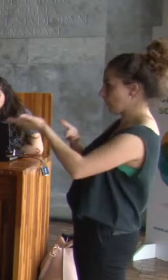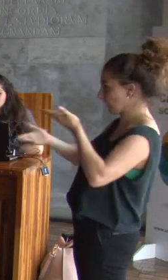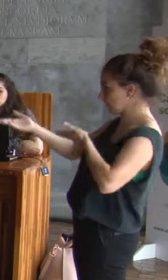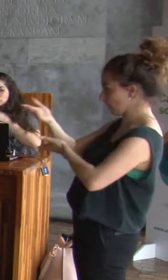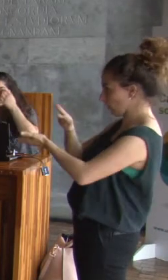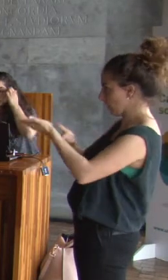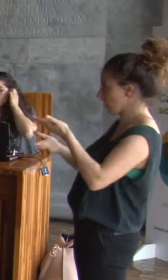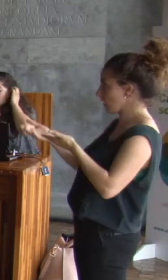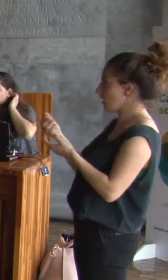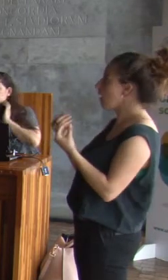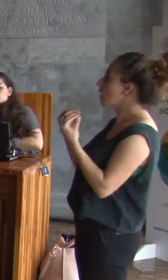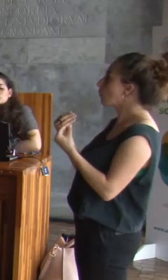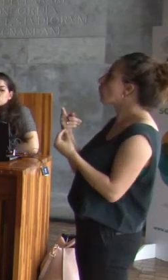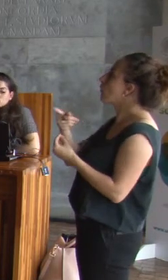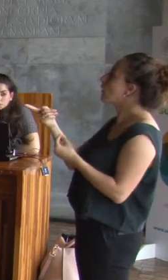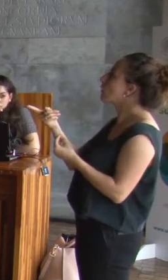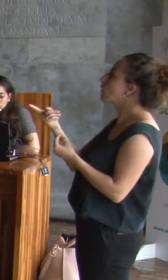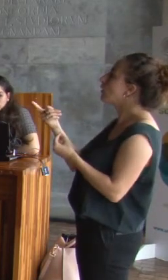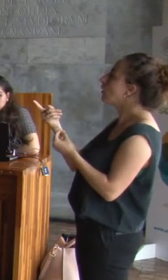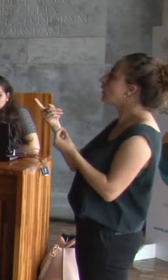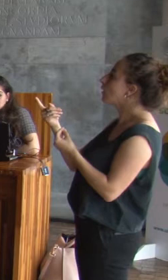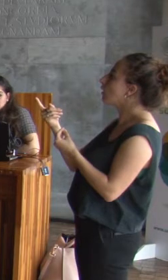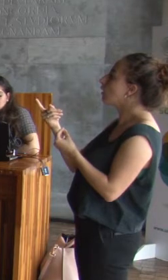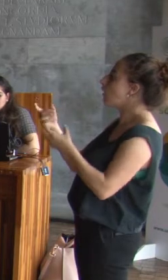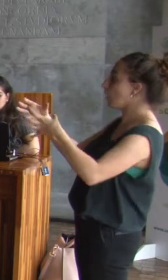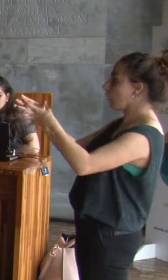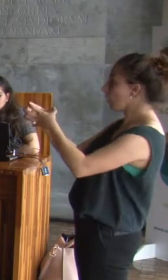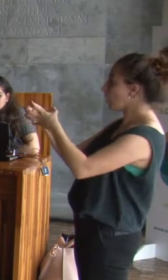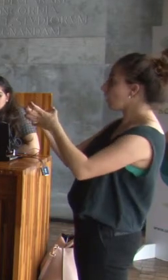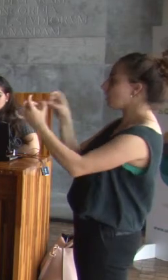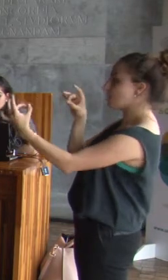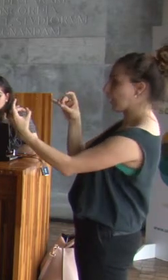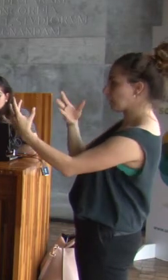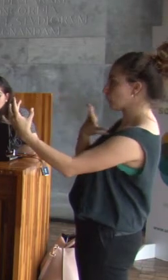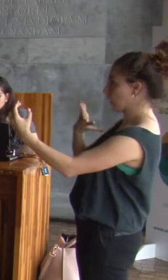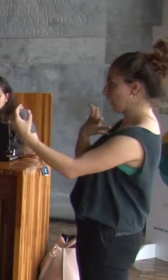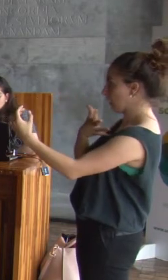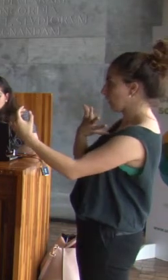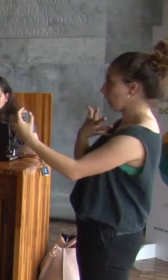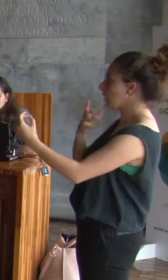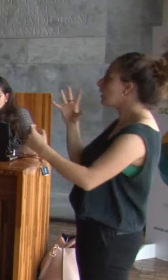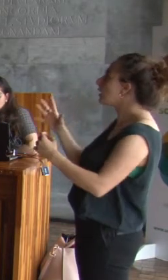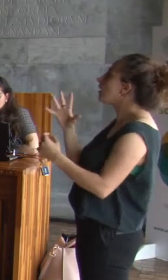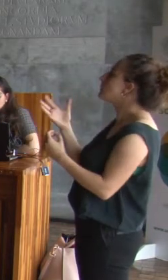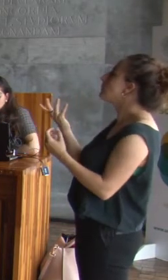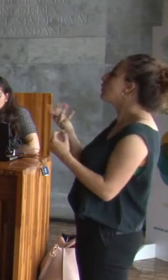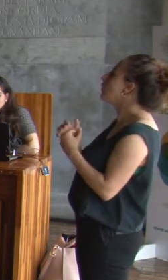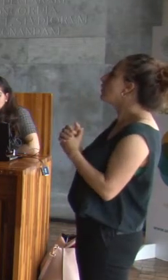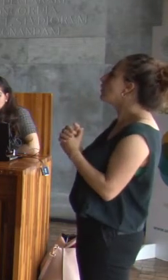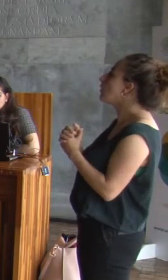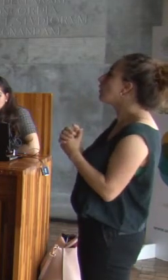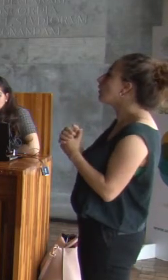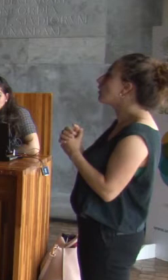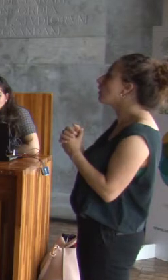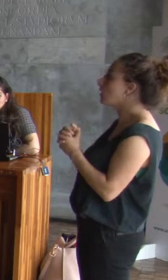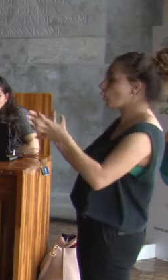collaboration, where you receive input from the community, for example, through advisory boards and